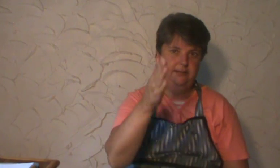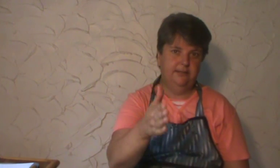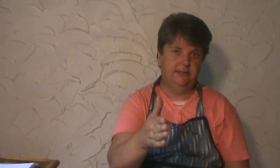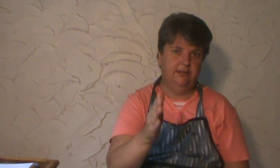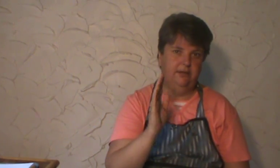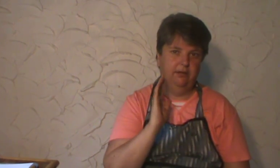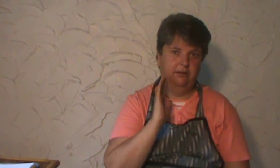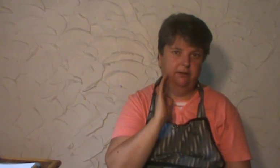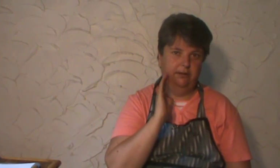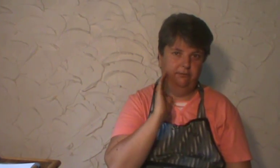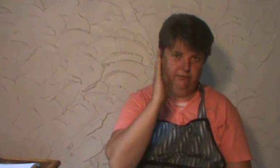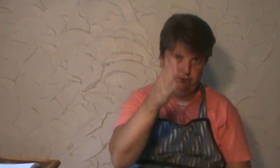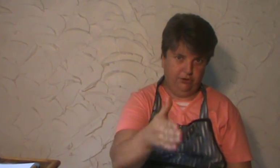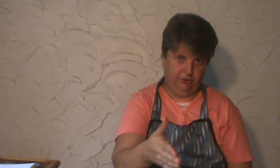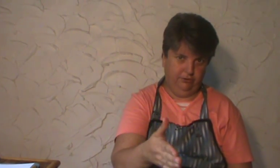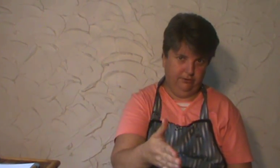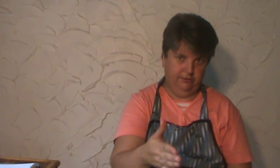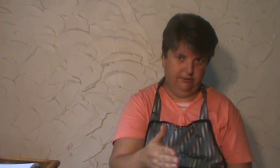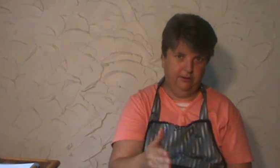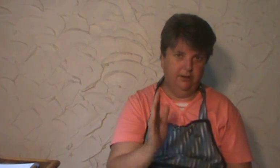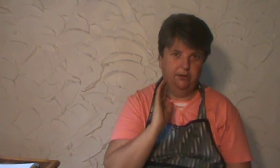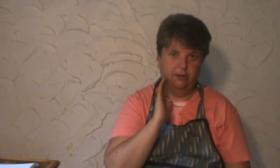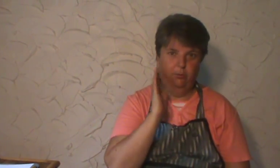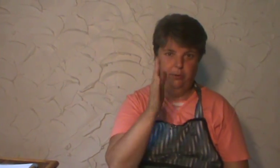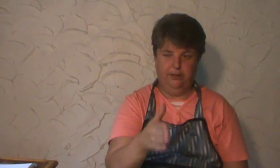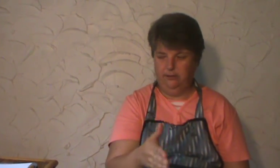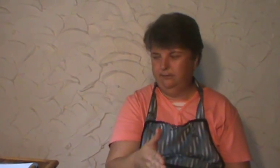means future. Will.